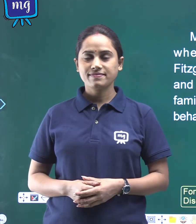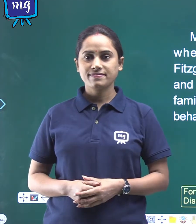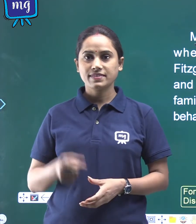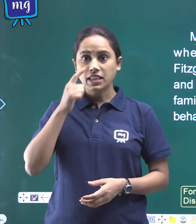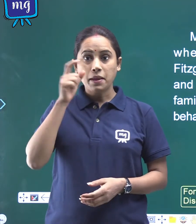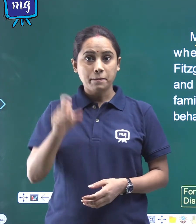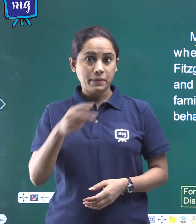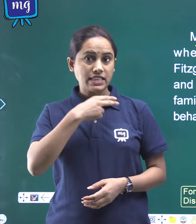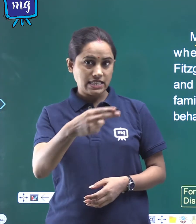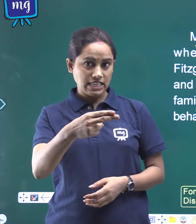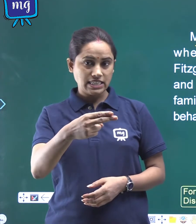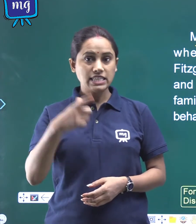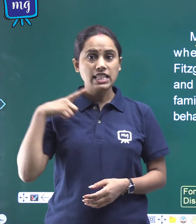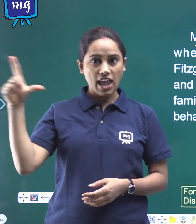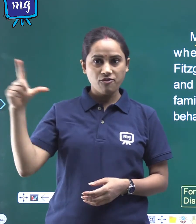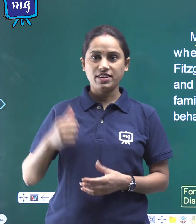Mrs. Pearson's life